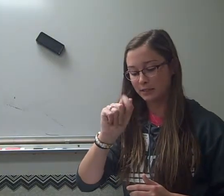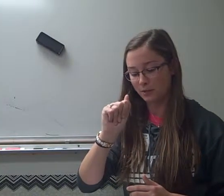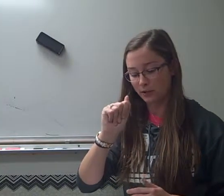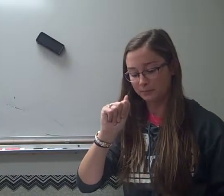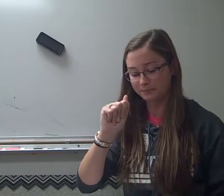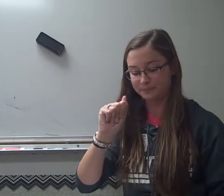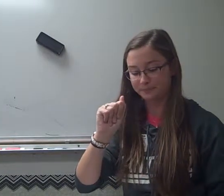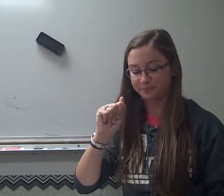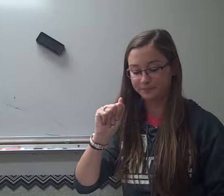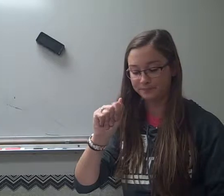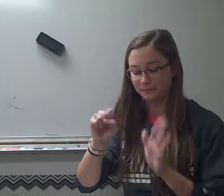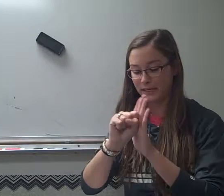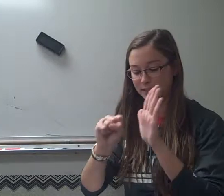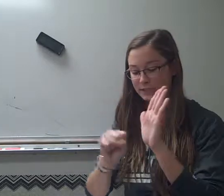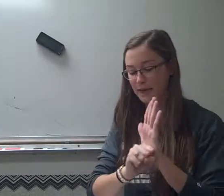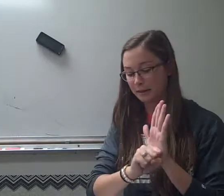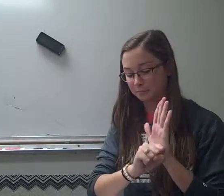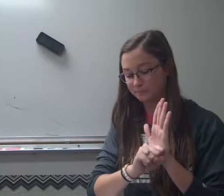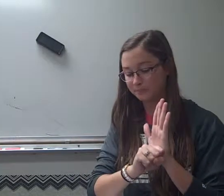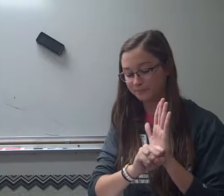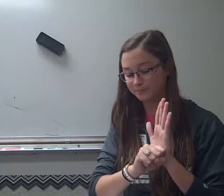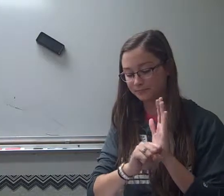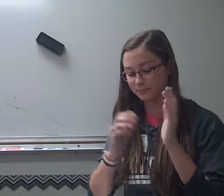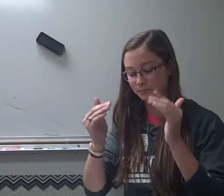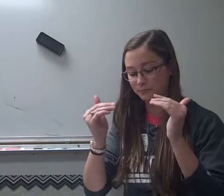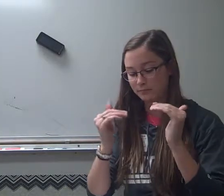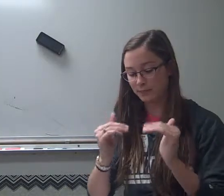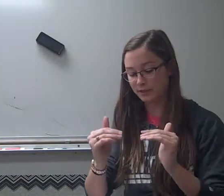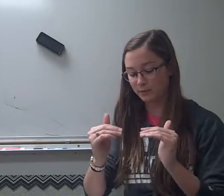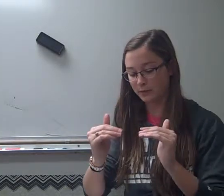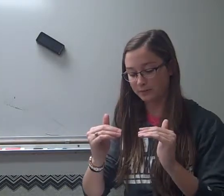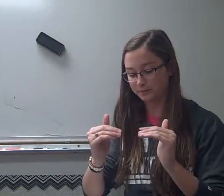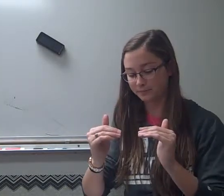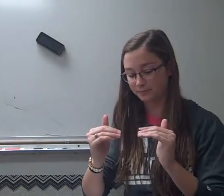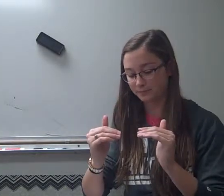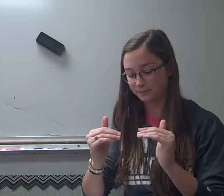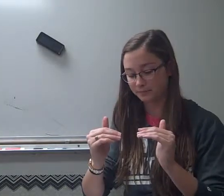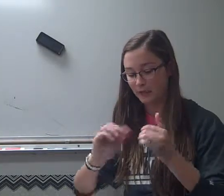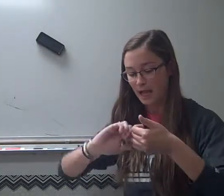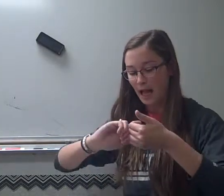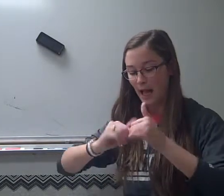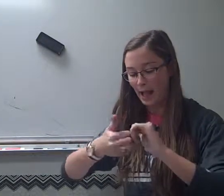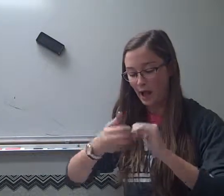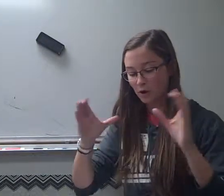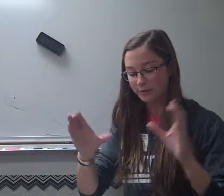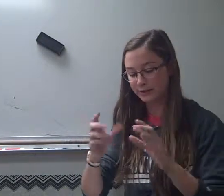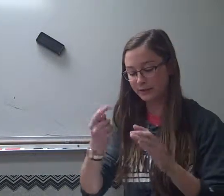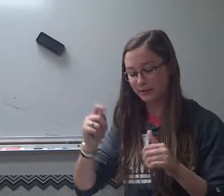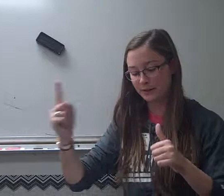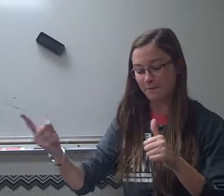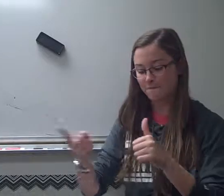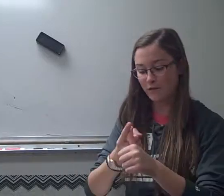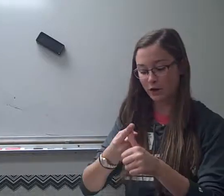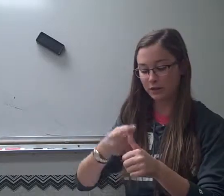Minnesota. It's a state. Next one. How did the